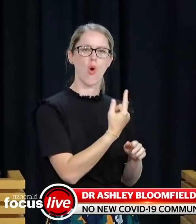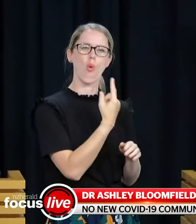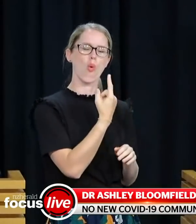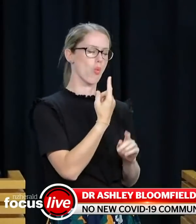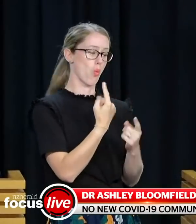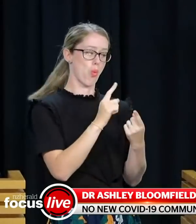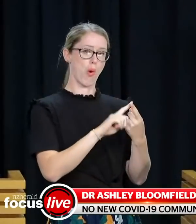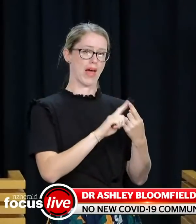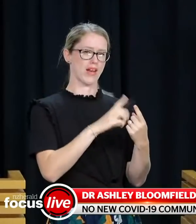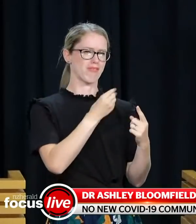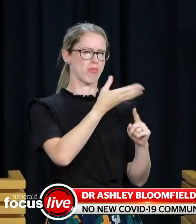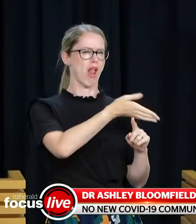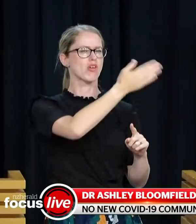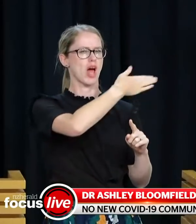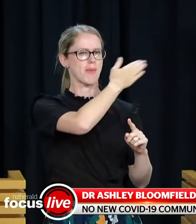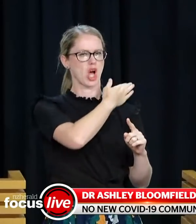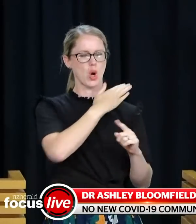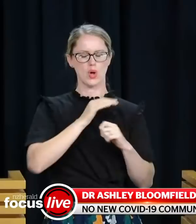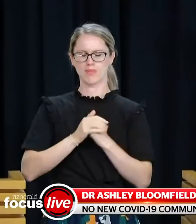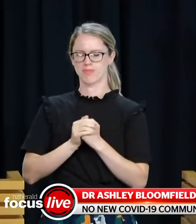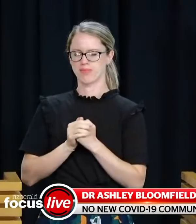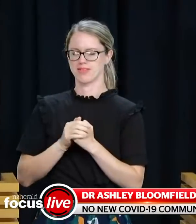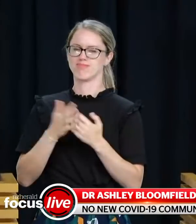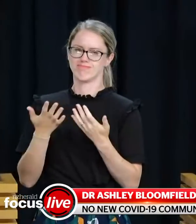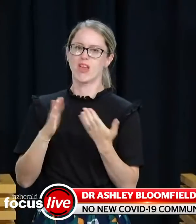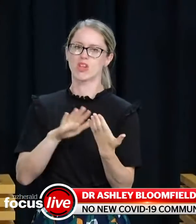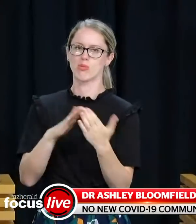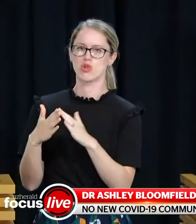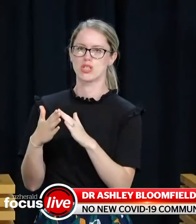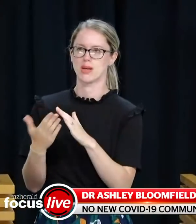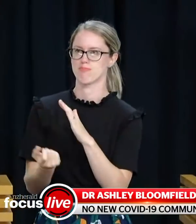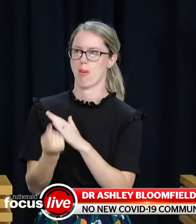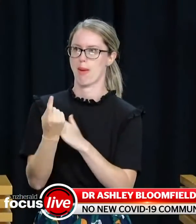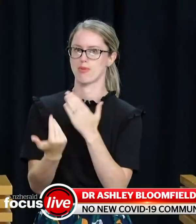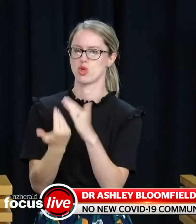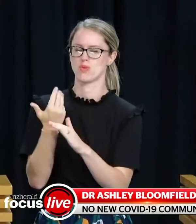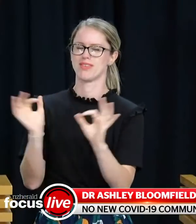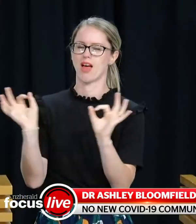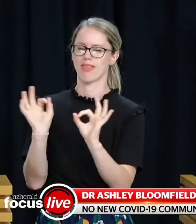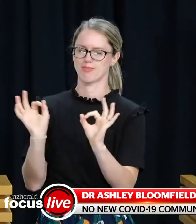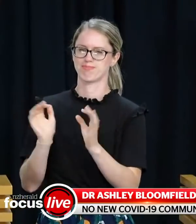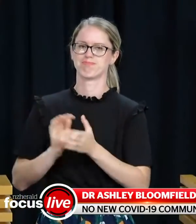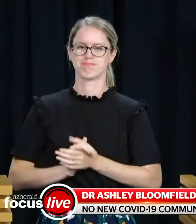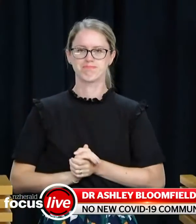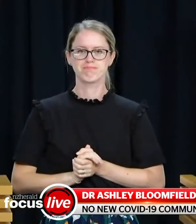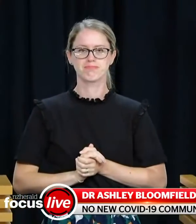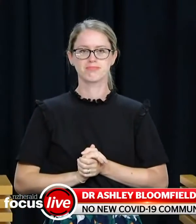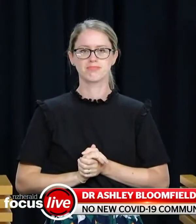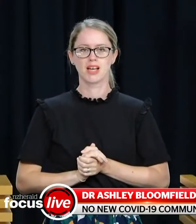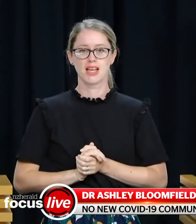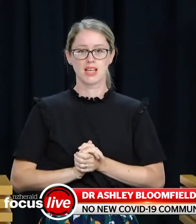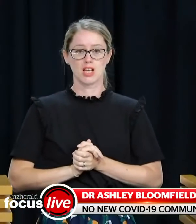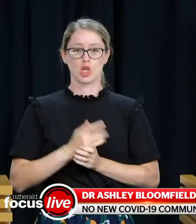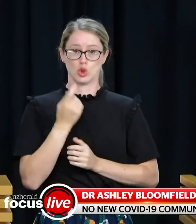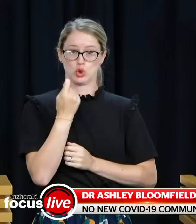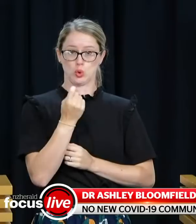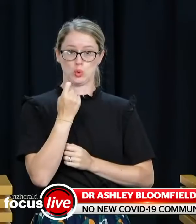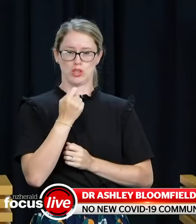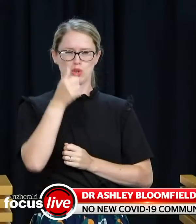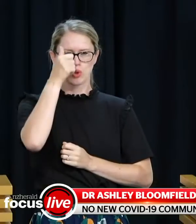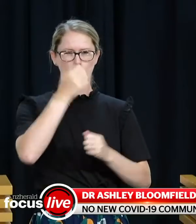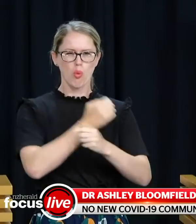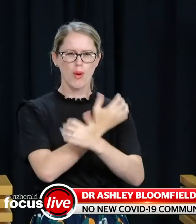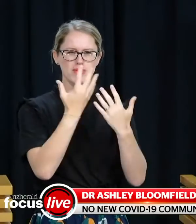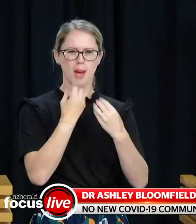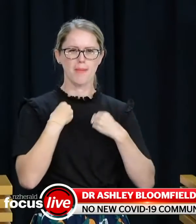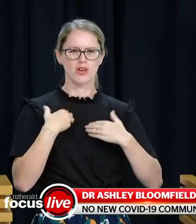case, and we have no new cases in the community. All the regular information is about to go up on our website,